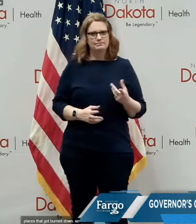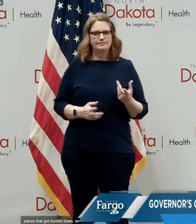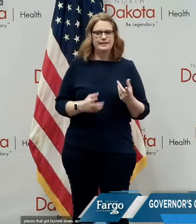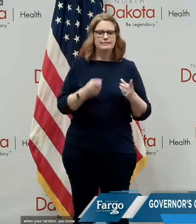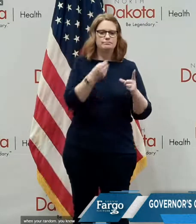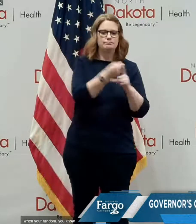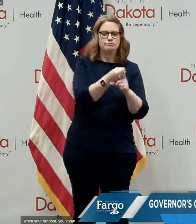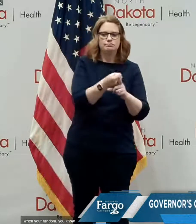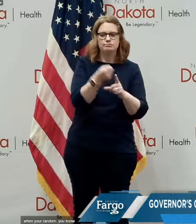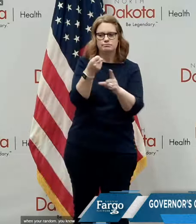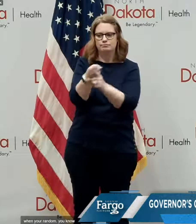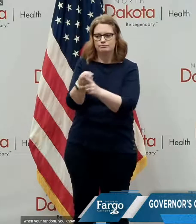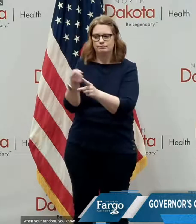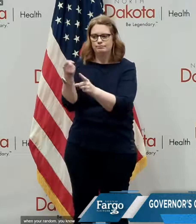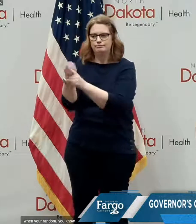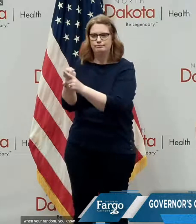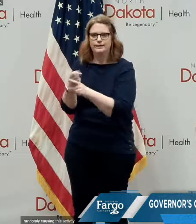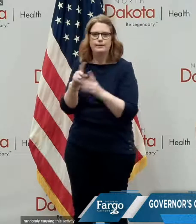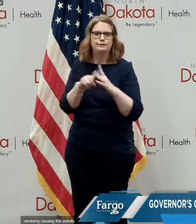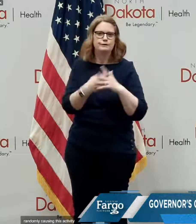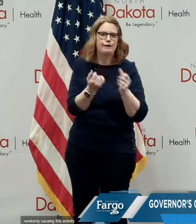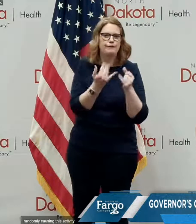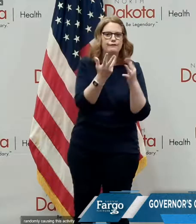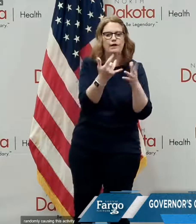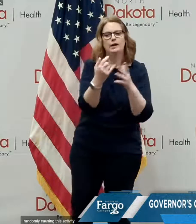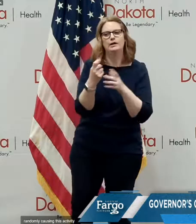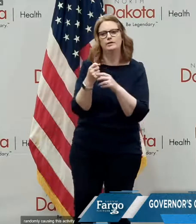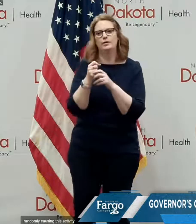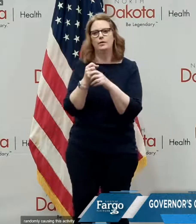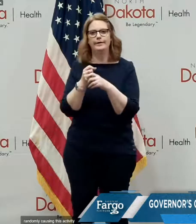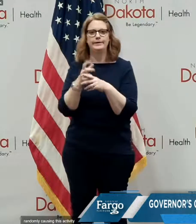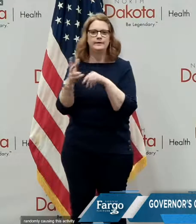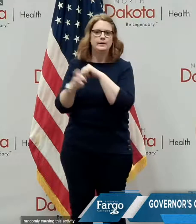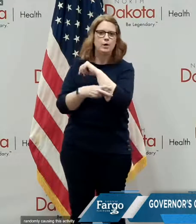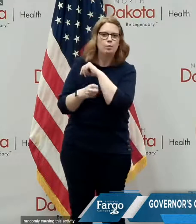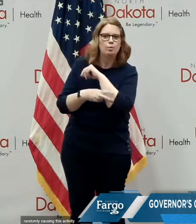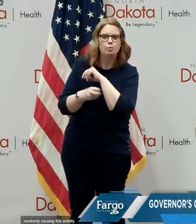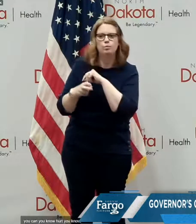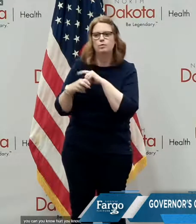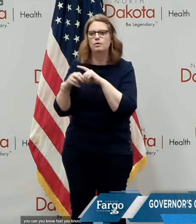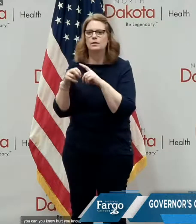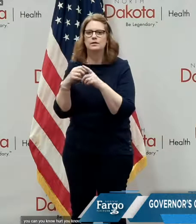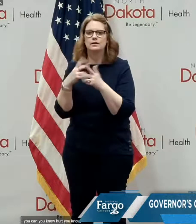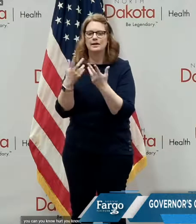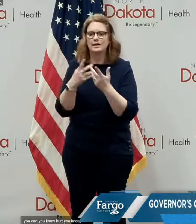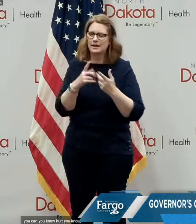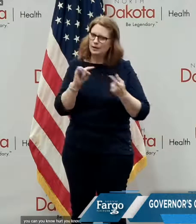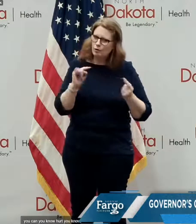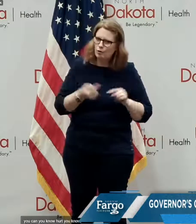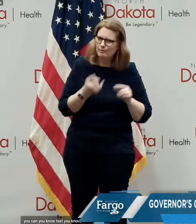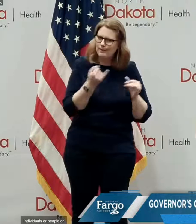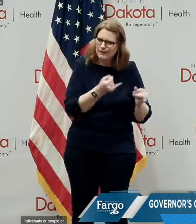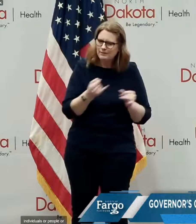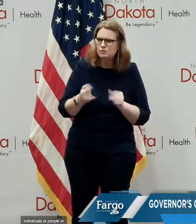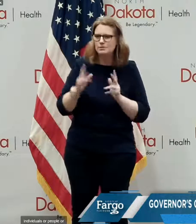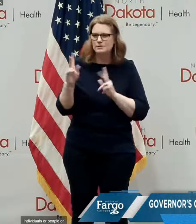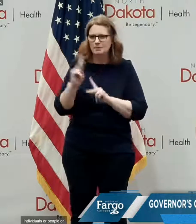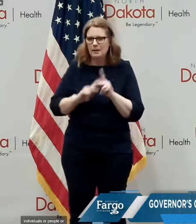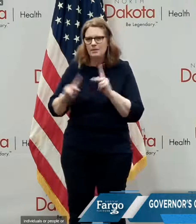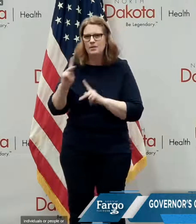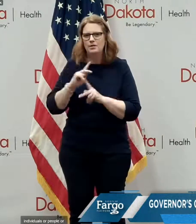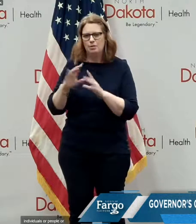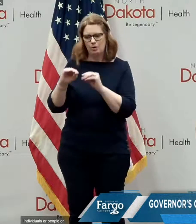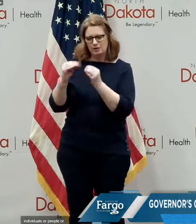causing this activity, you can hurt individuals or people or organizations or groups